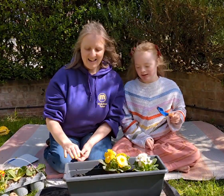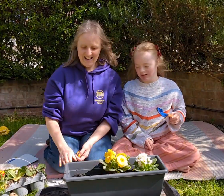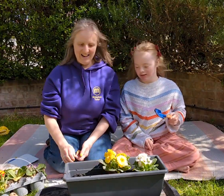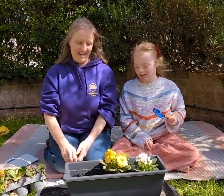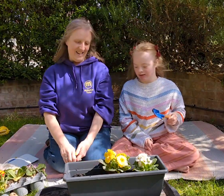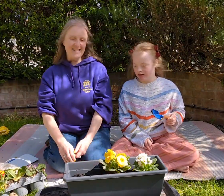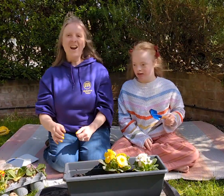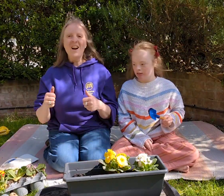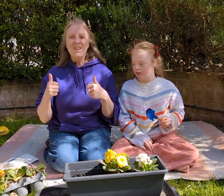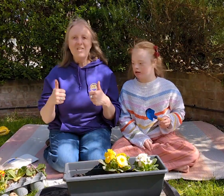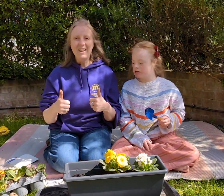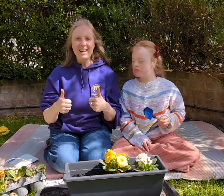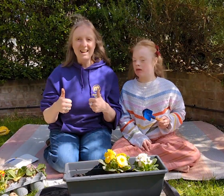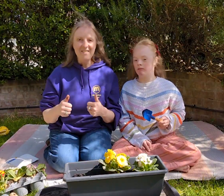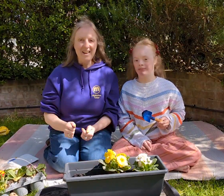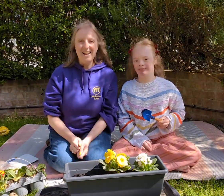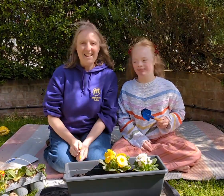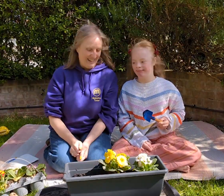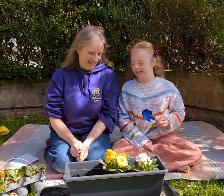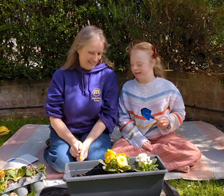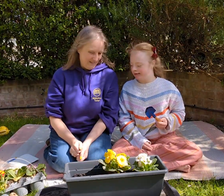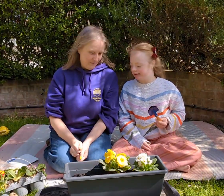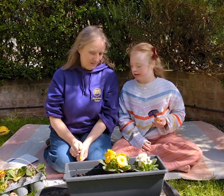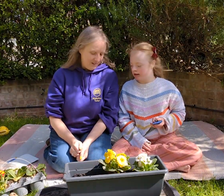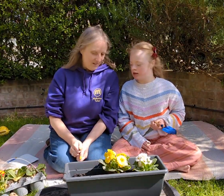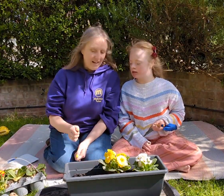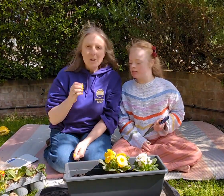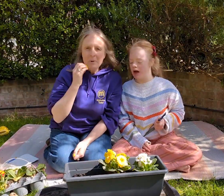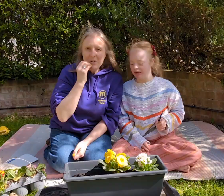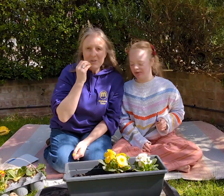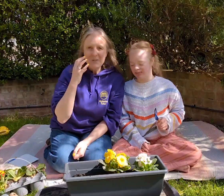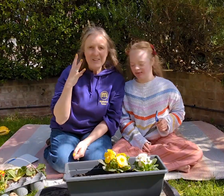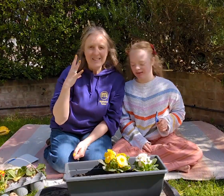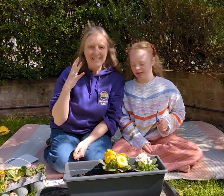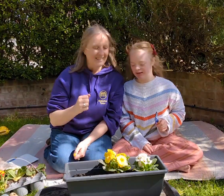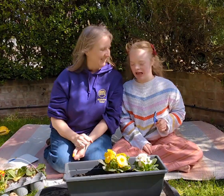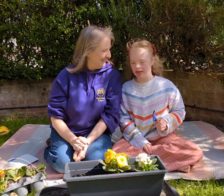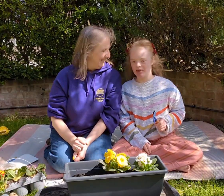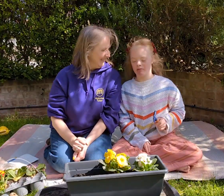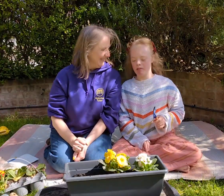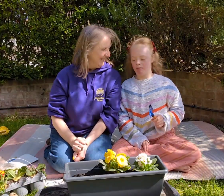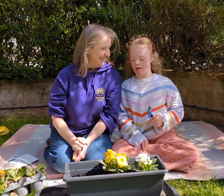Really nice. Really lovely. Don't they look beautiful?